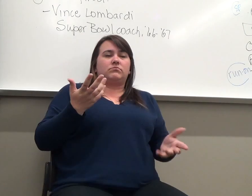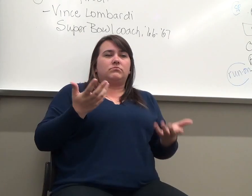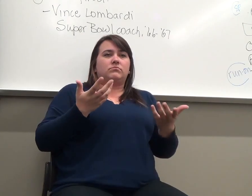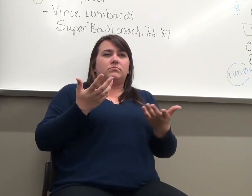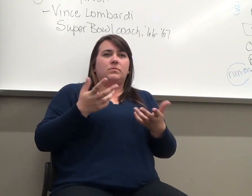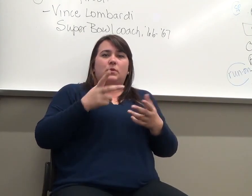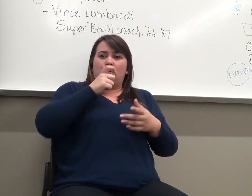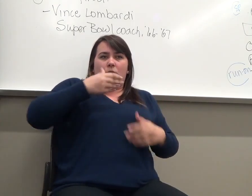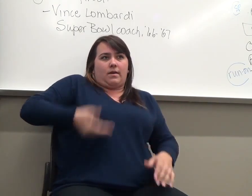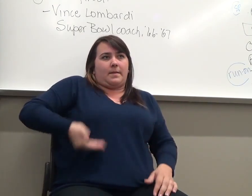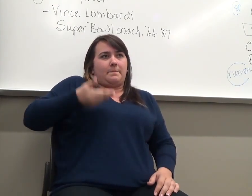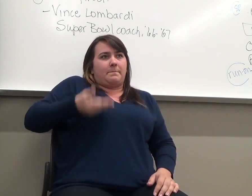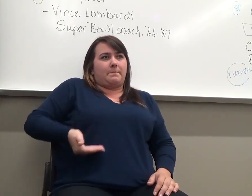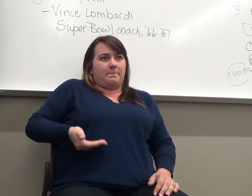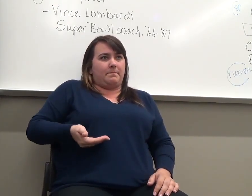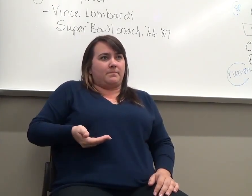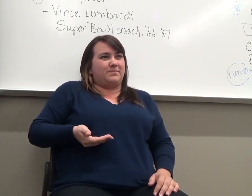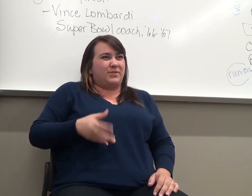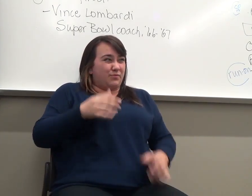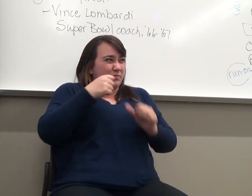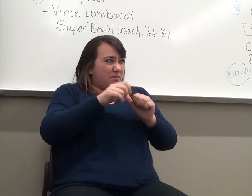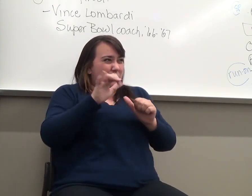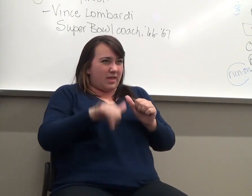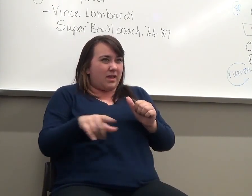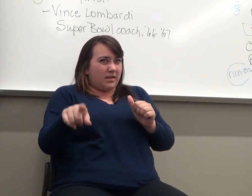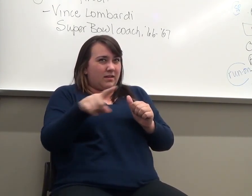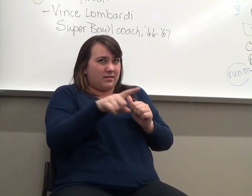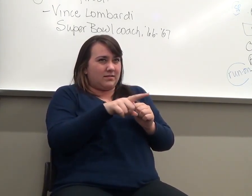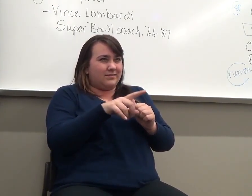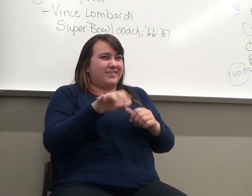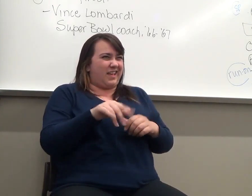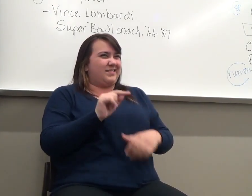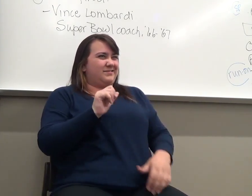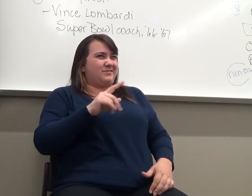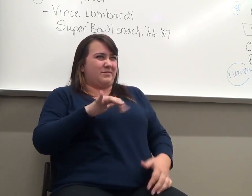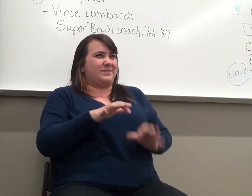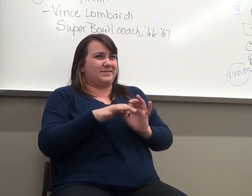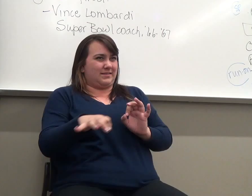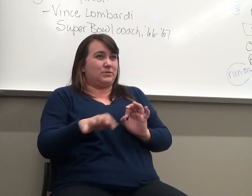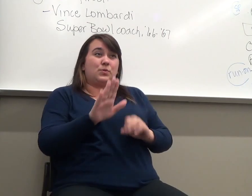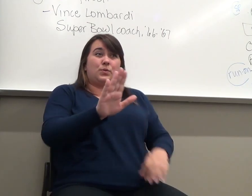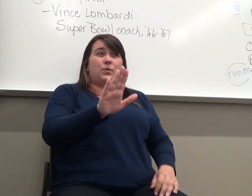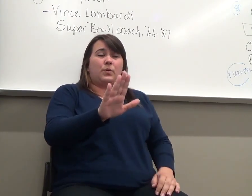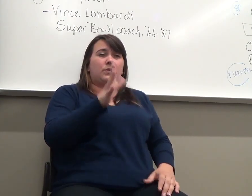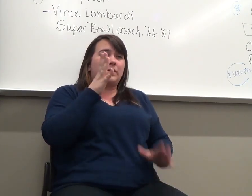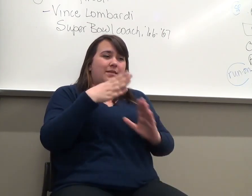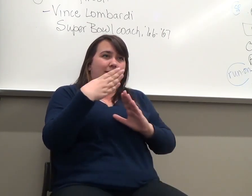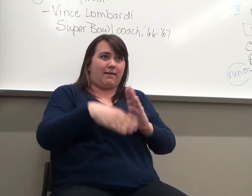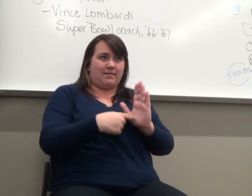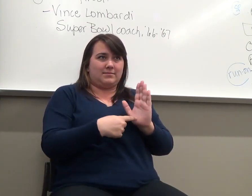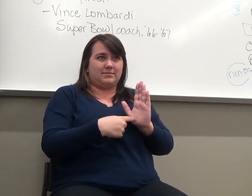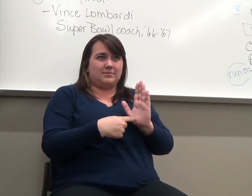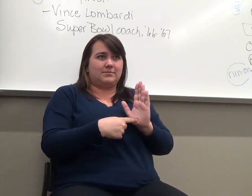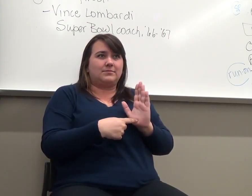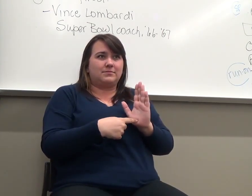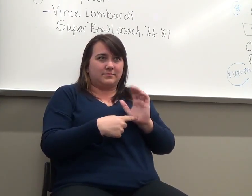comma. There's one that I find that makes me grin. I might do this, looking back on